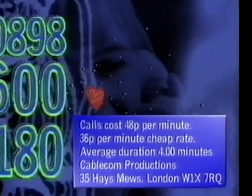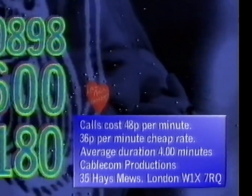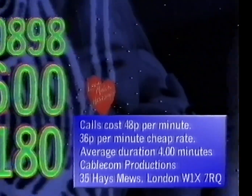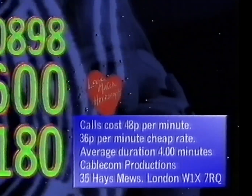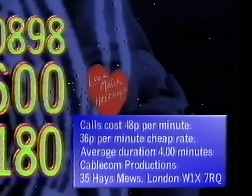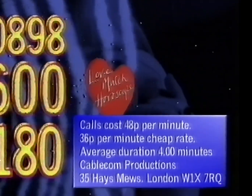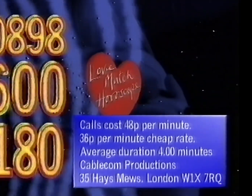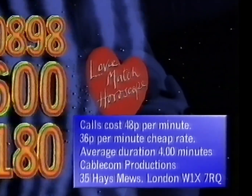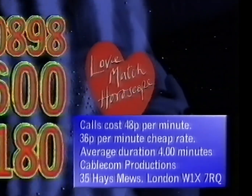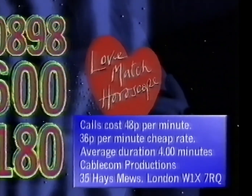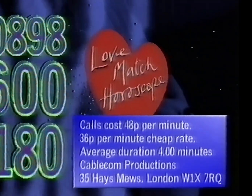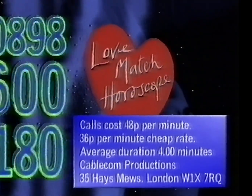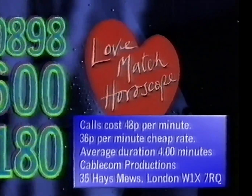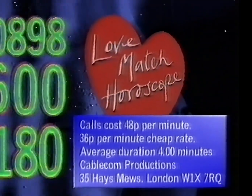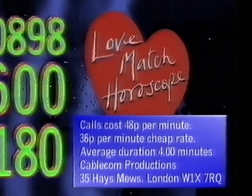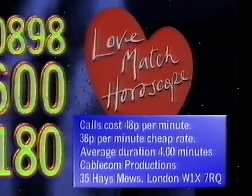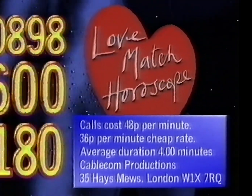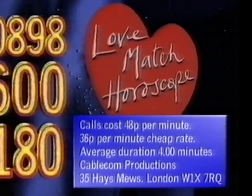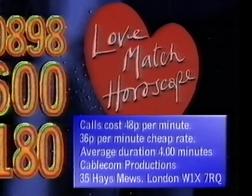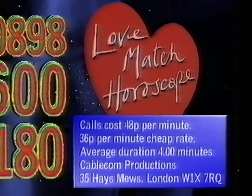0898 600 180 now.